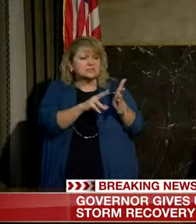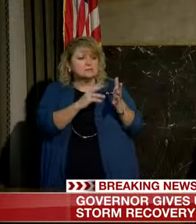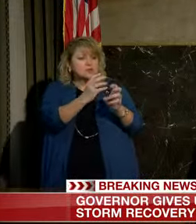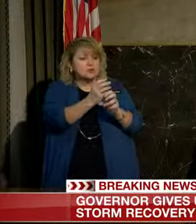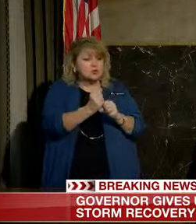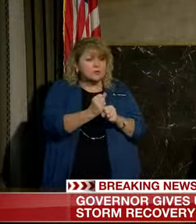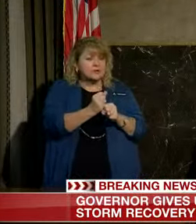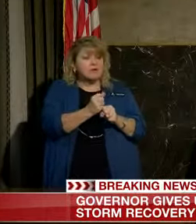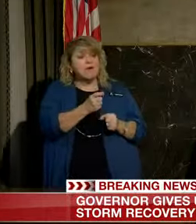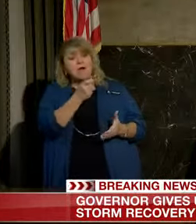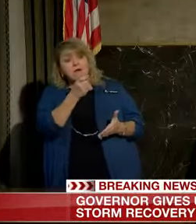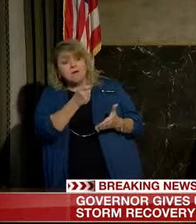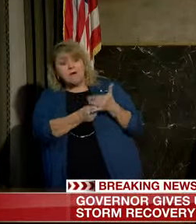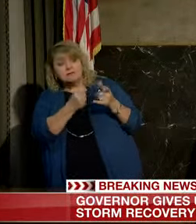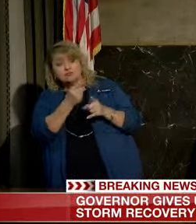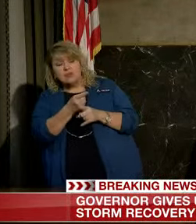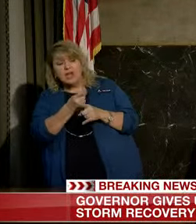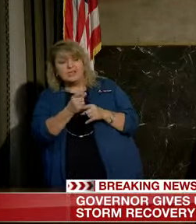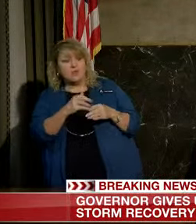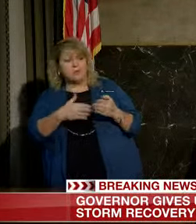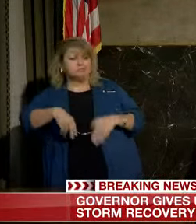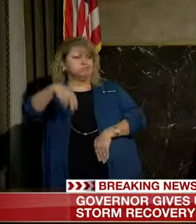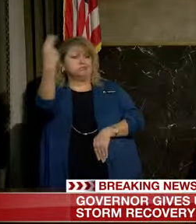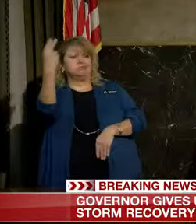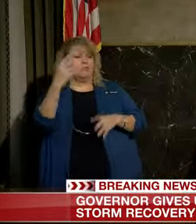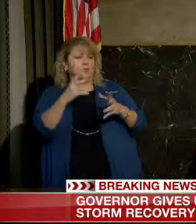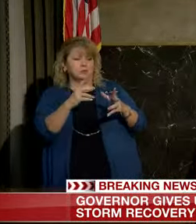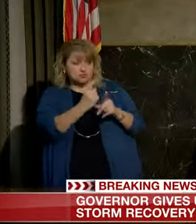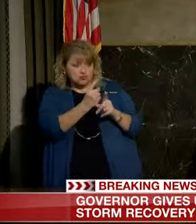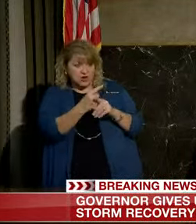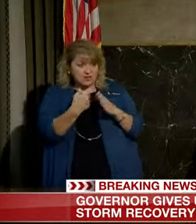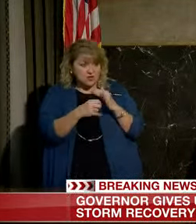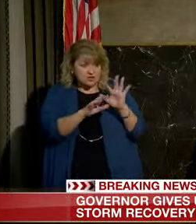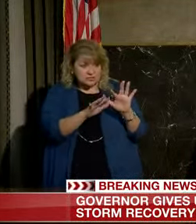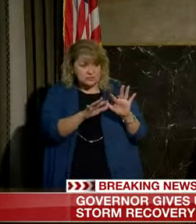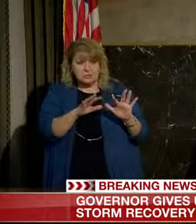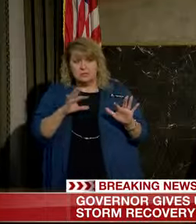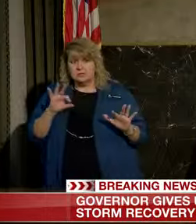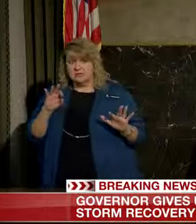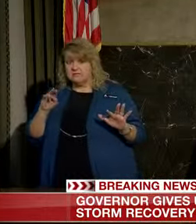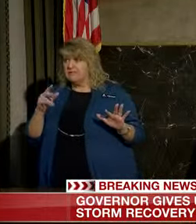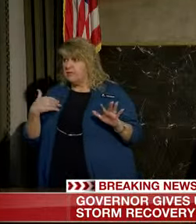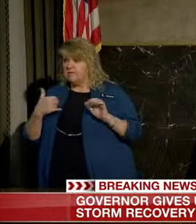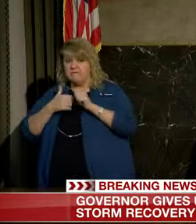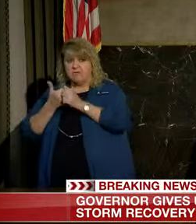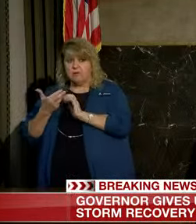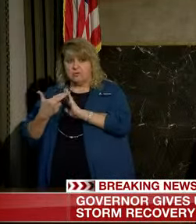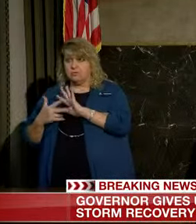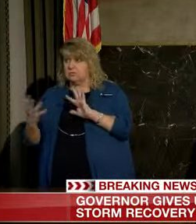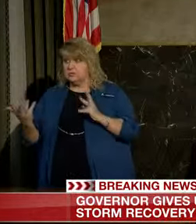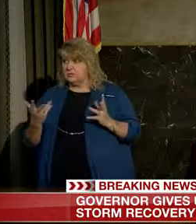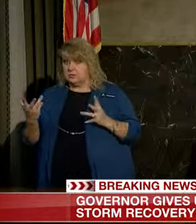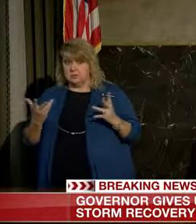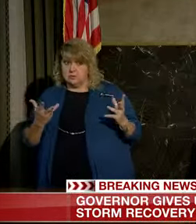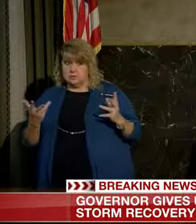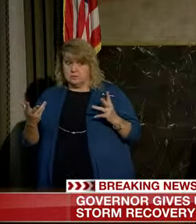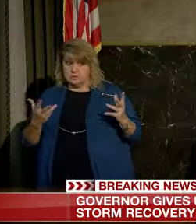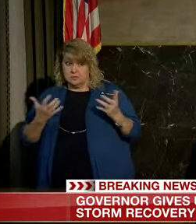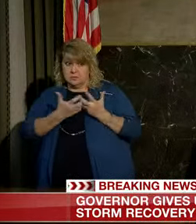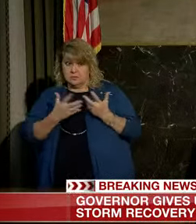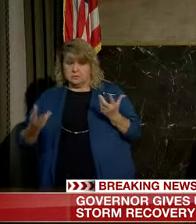reasonable and in accordance with FEMA rules and so forth. But speeding that up absolutely is very important. And I think